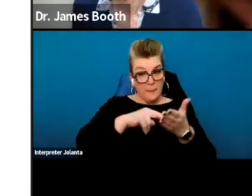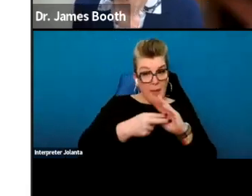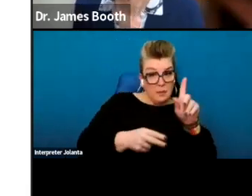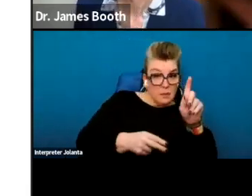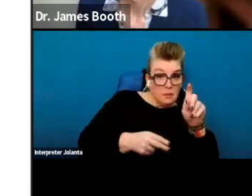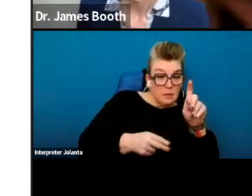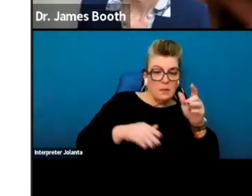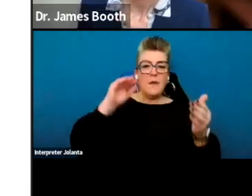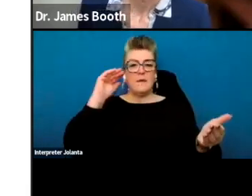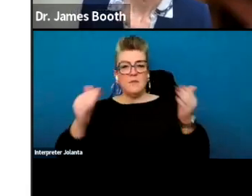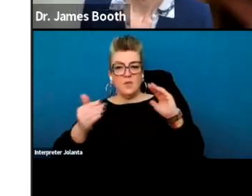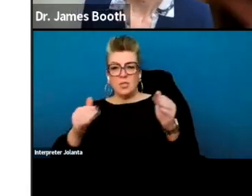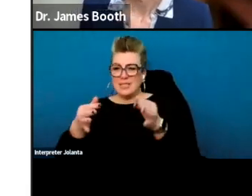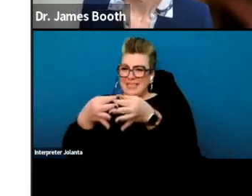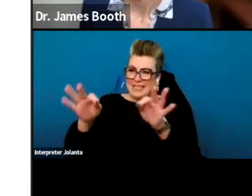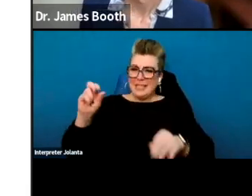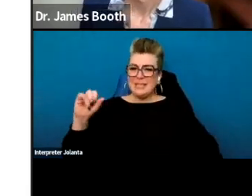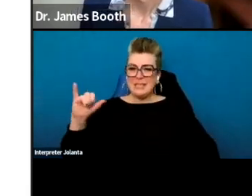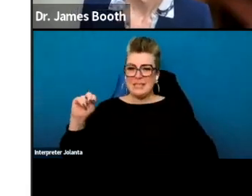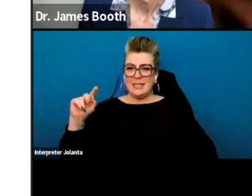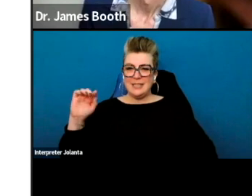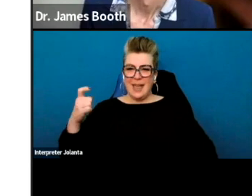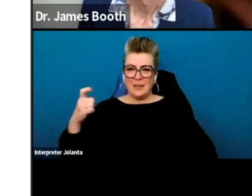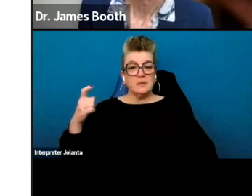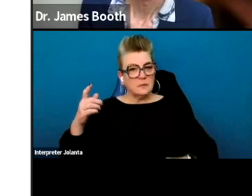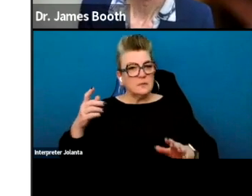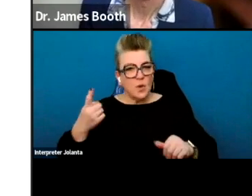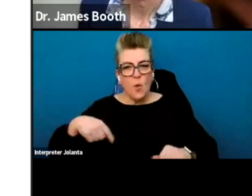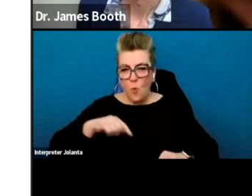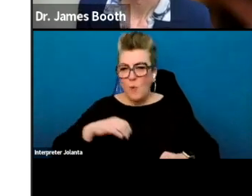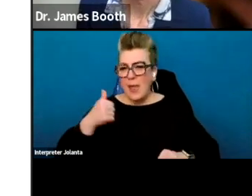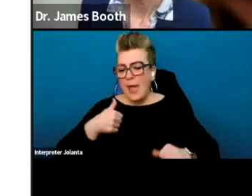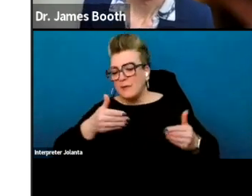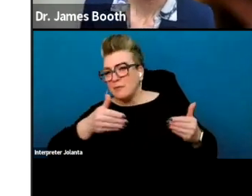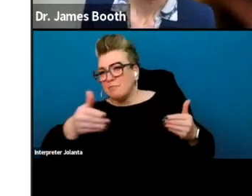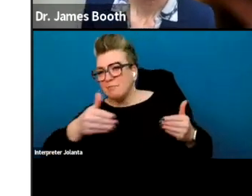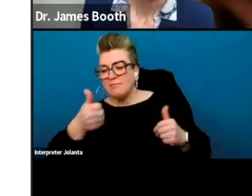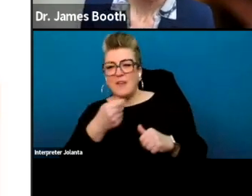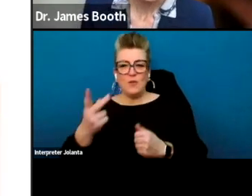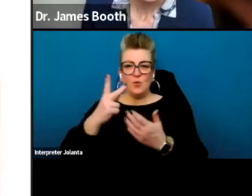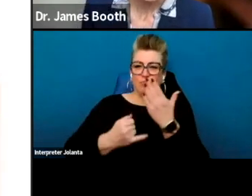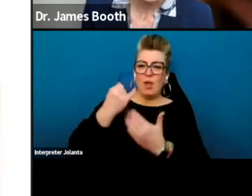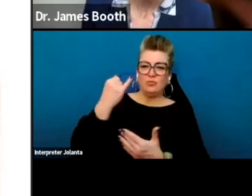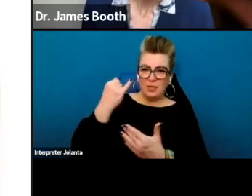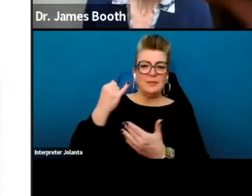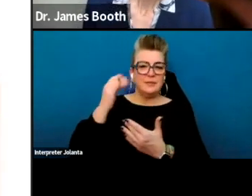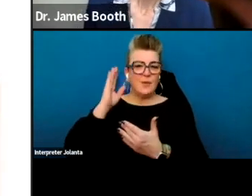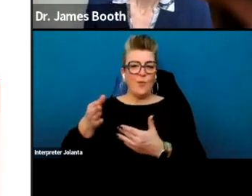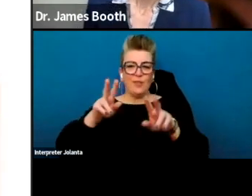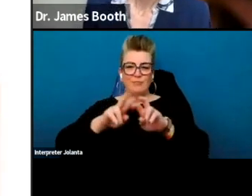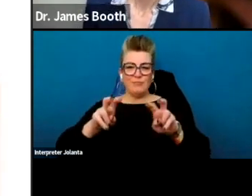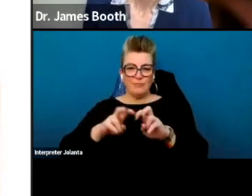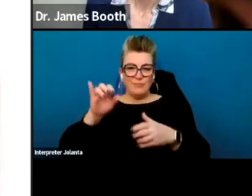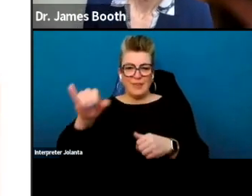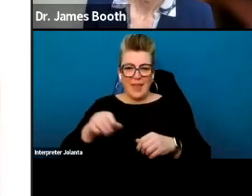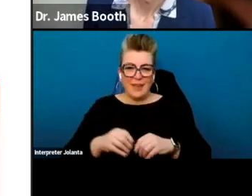syntax specialization. So we have some projects looking at that. And that's